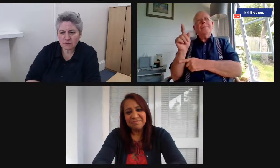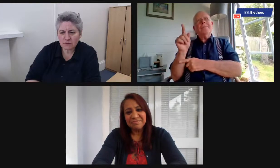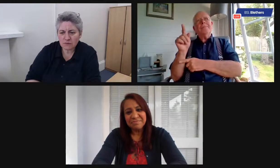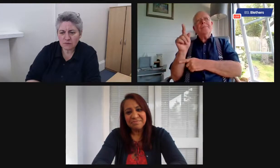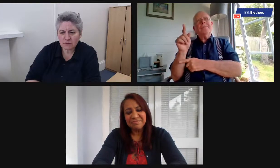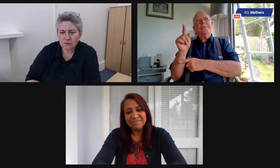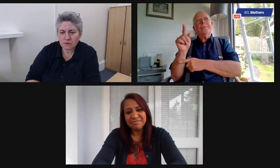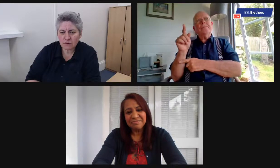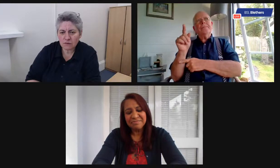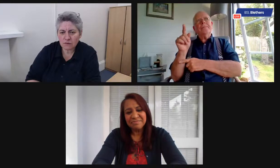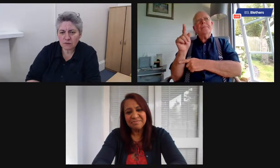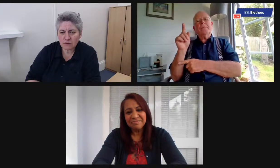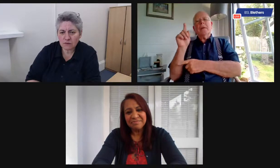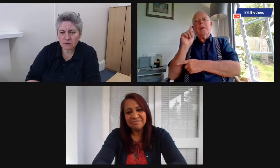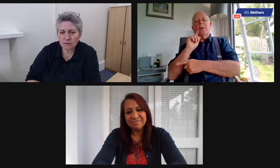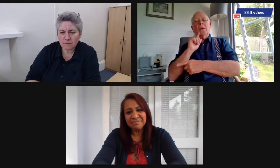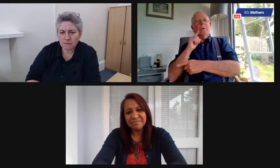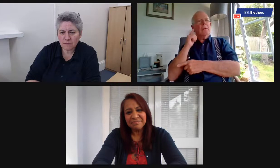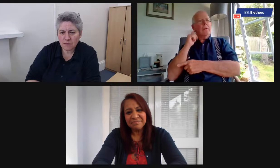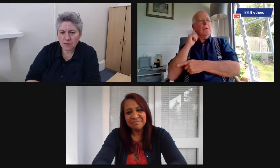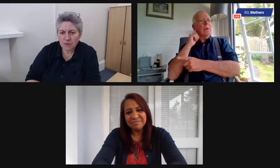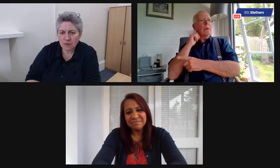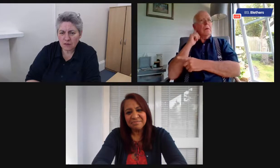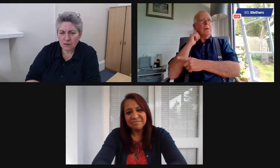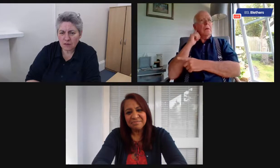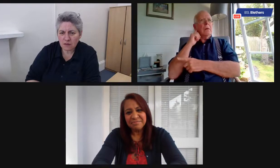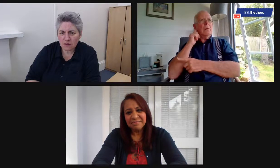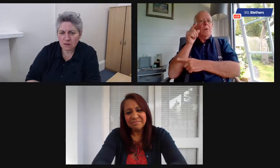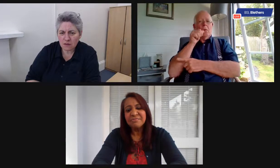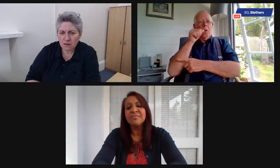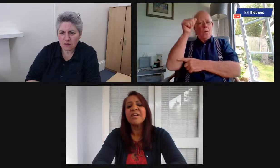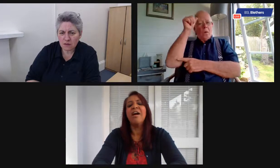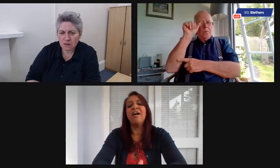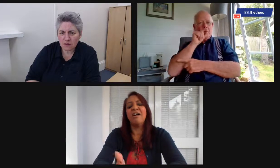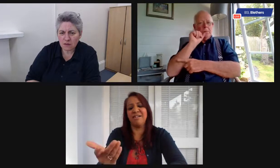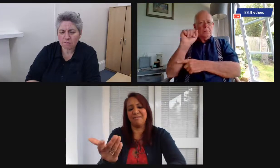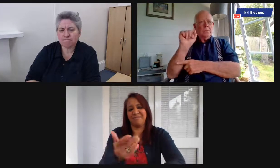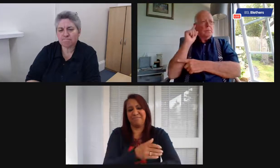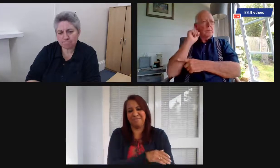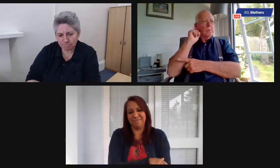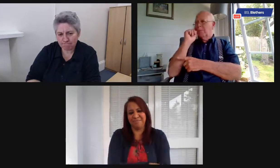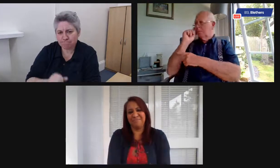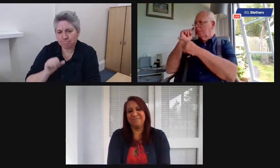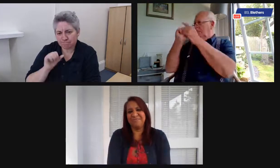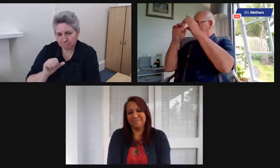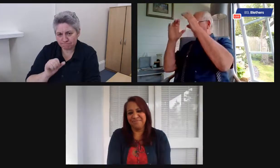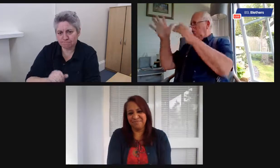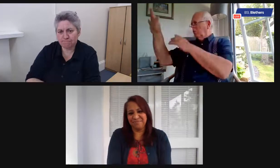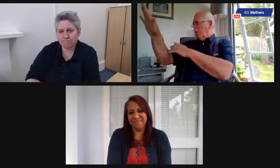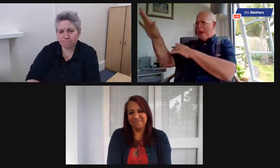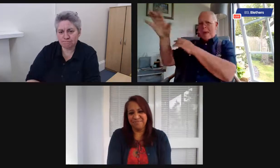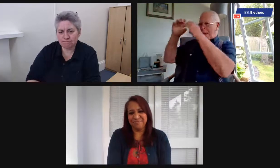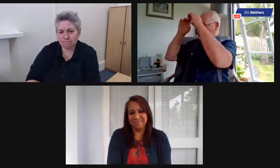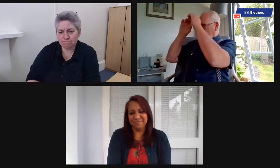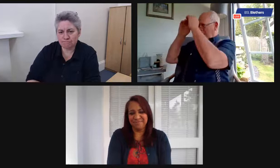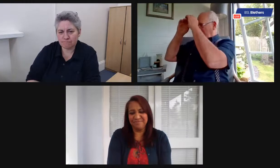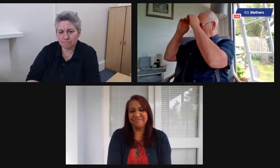great for birding, but um, I think hearing people hear the bird first and then they can train